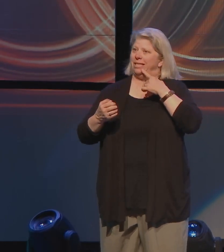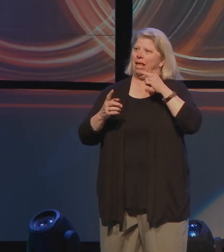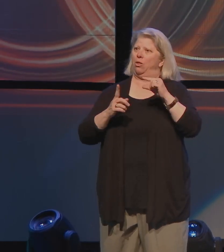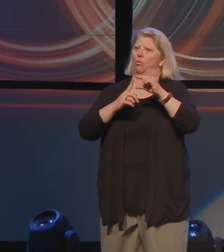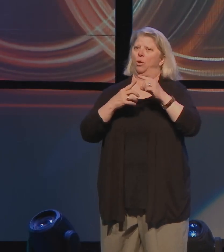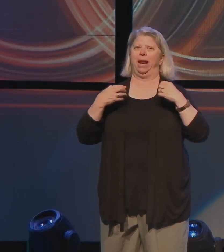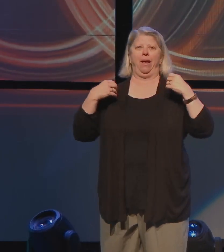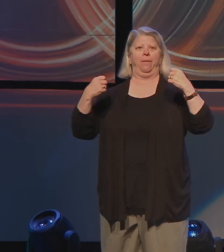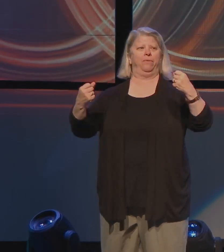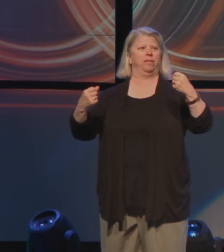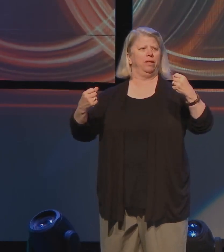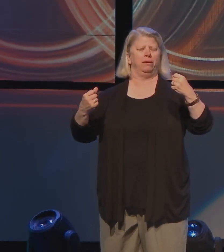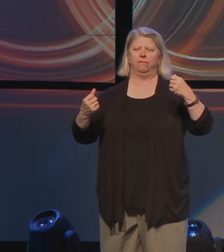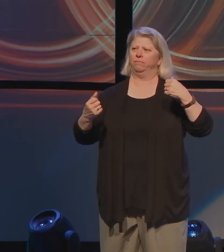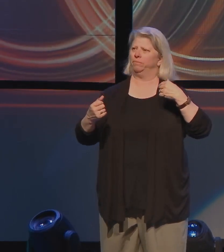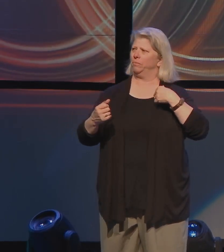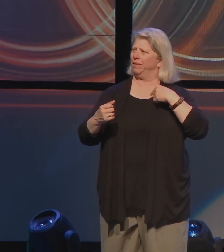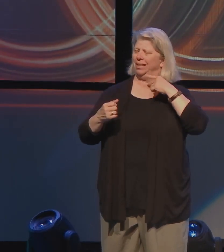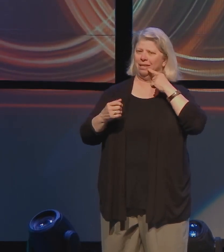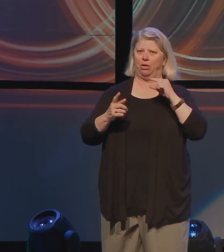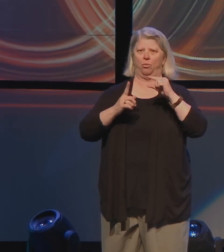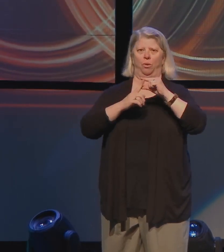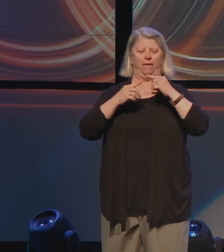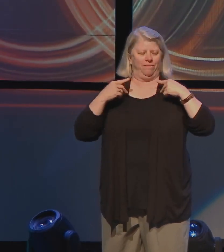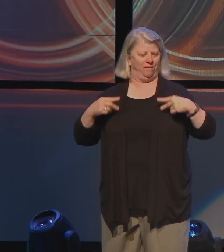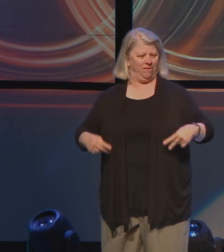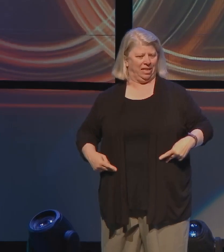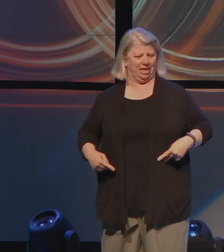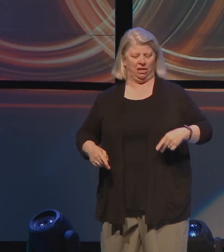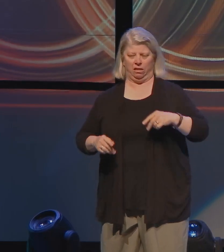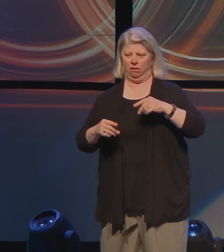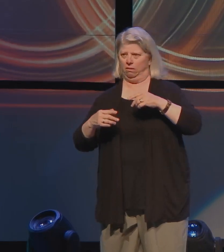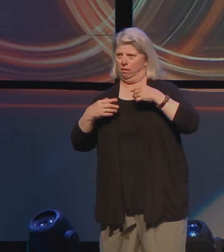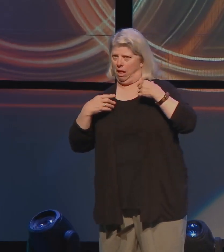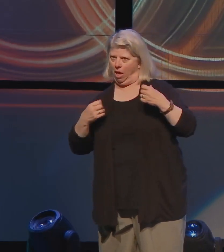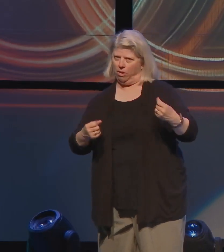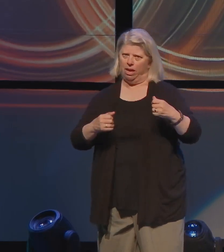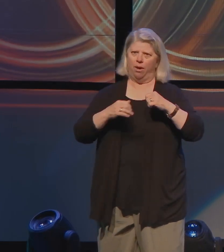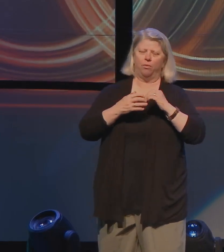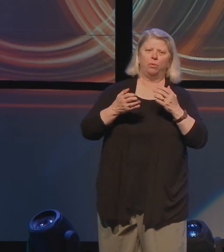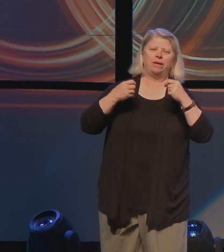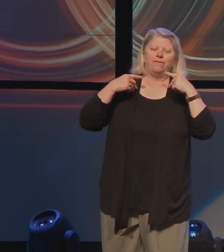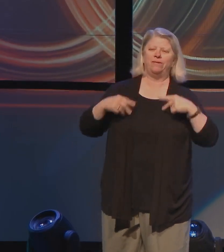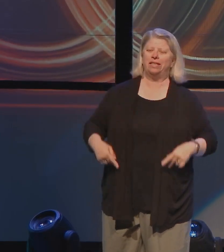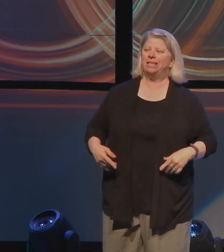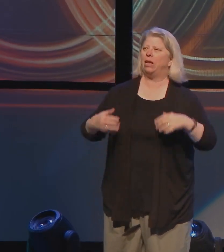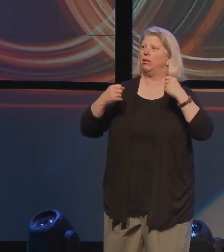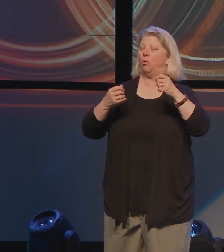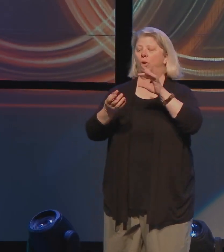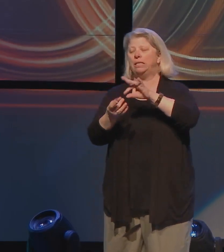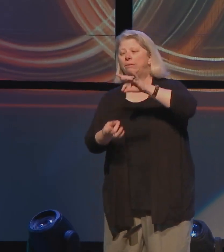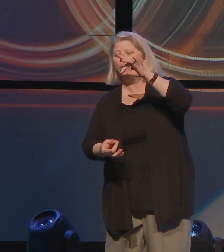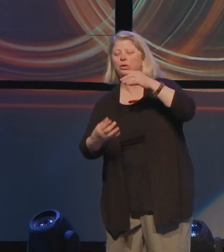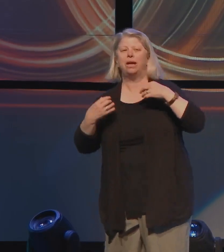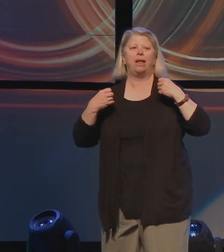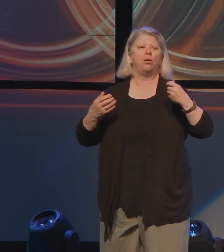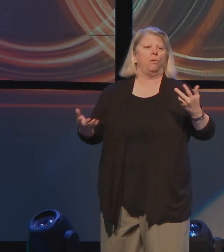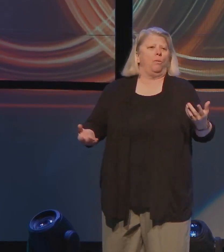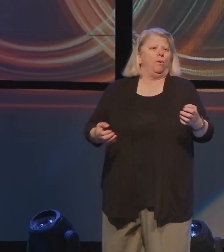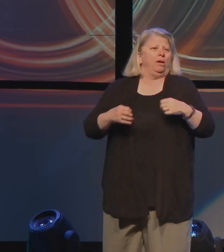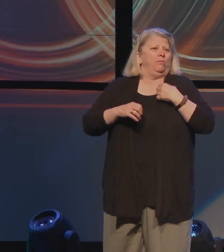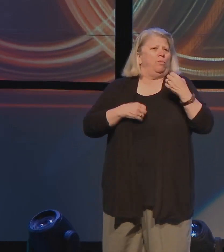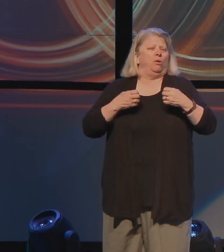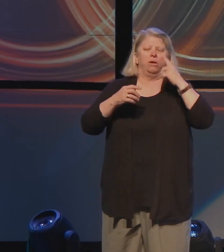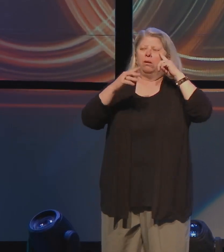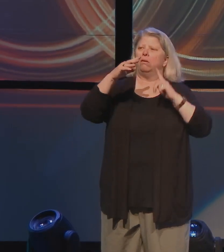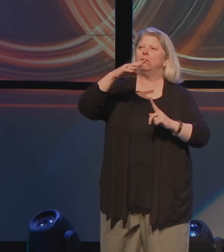word healthy? Or maybe if I were to put the word physically in front of that, I want you to be visibly healthy. Or maybe I would say I want you to be spiritually. Like, what emotion comes to